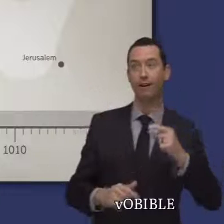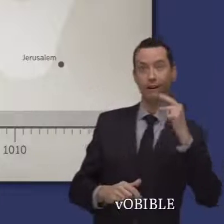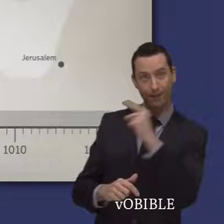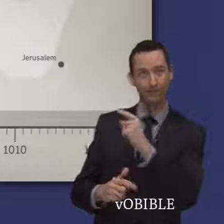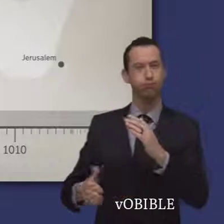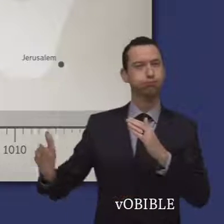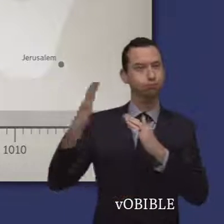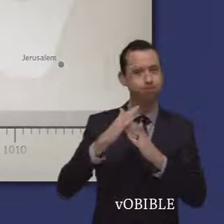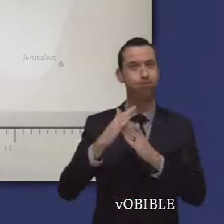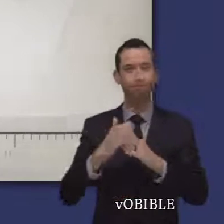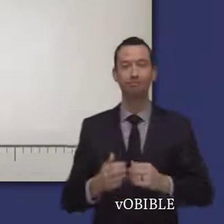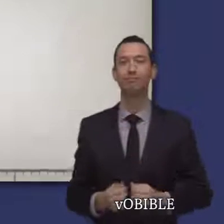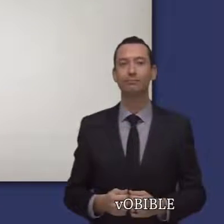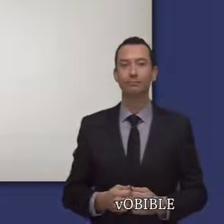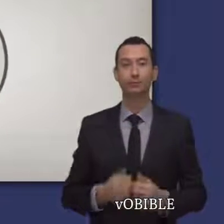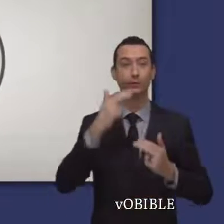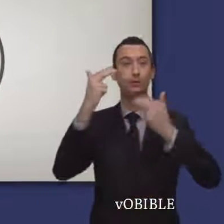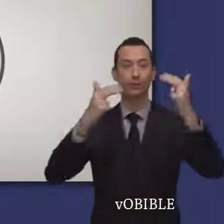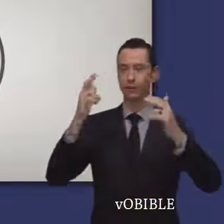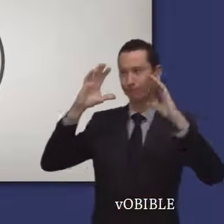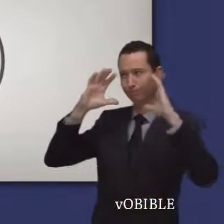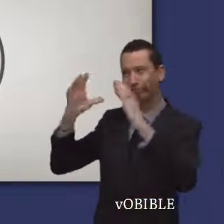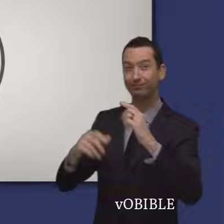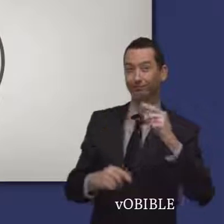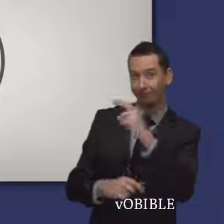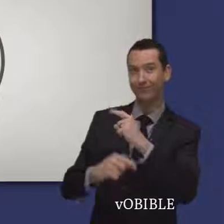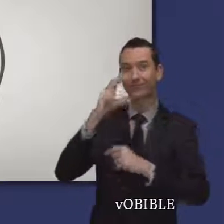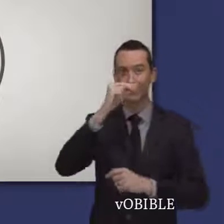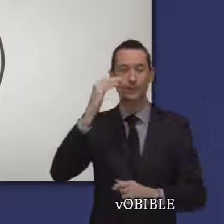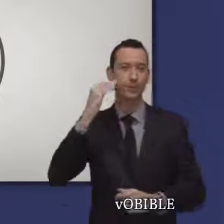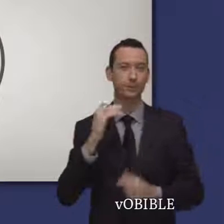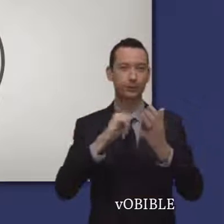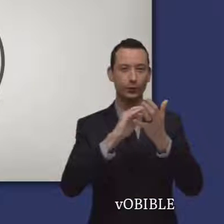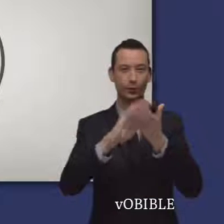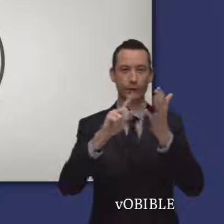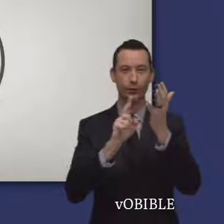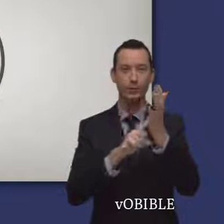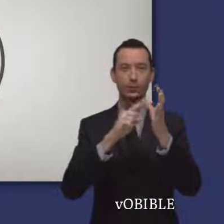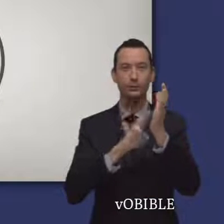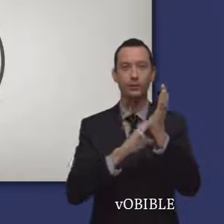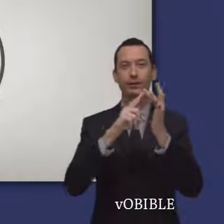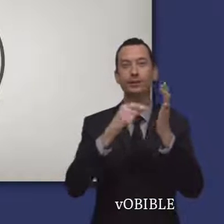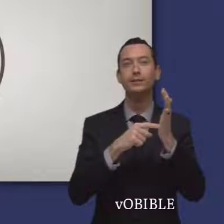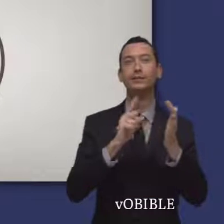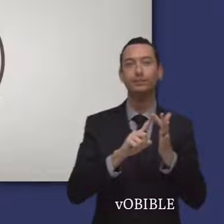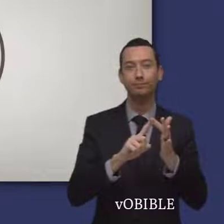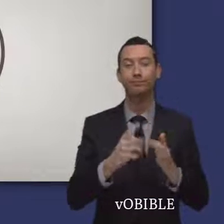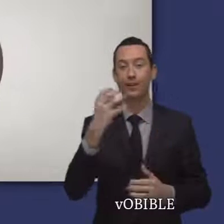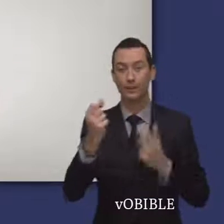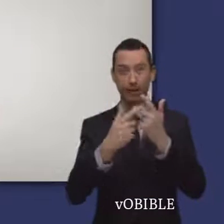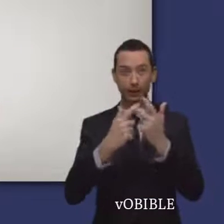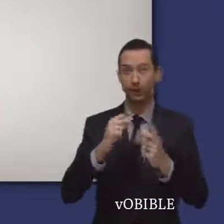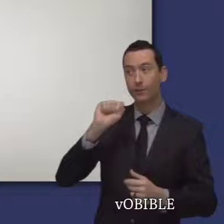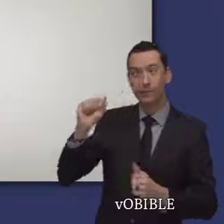is considered his greatest. The main character is the Shulamite girl. Other characters included